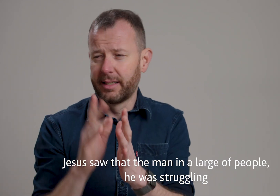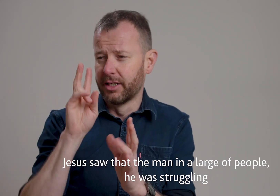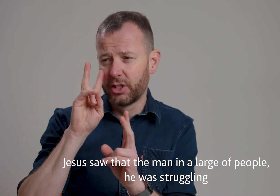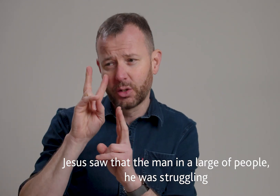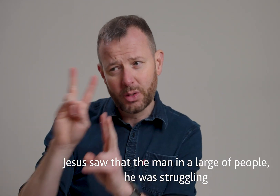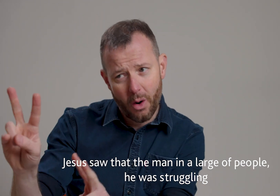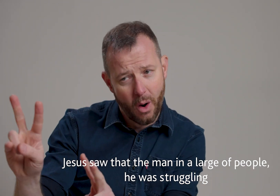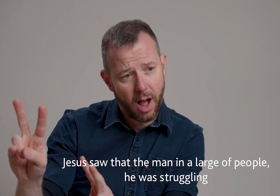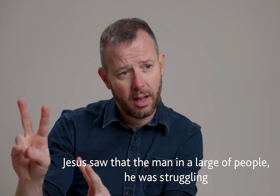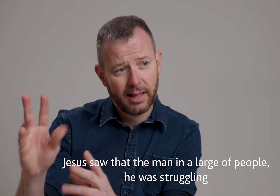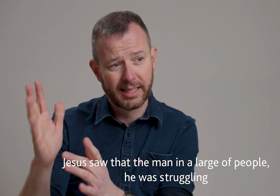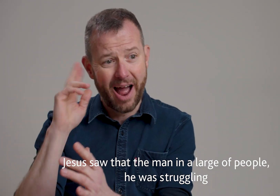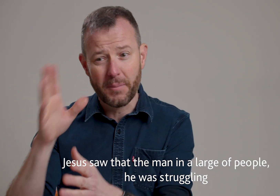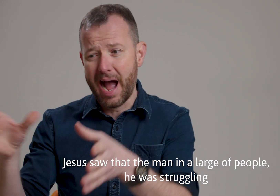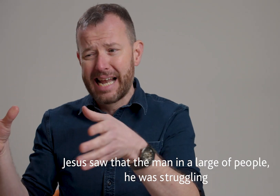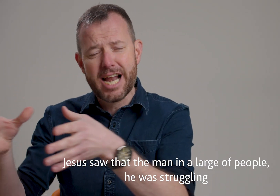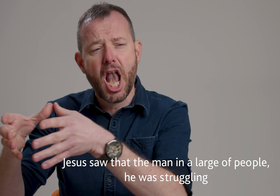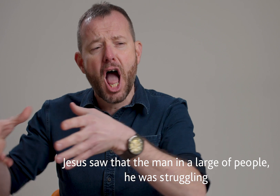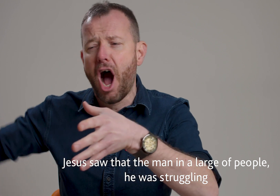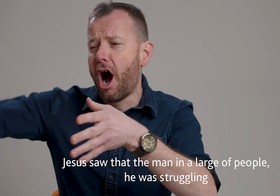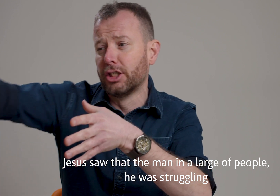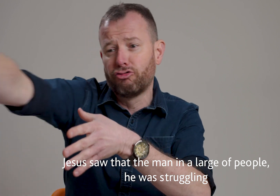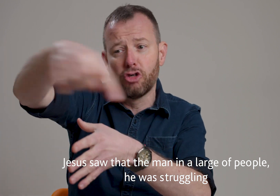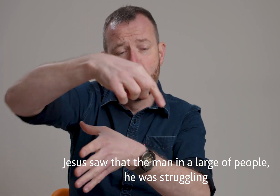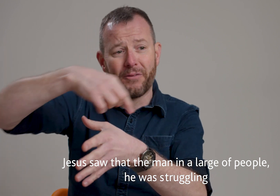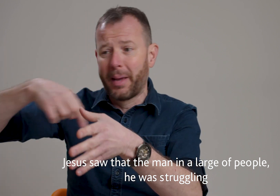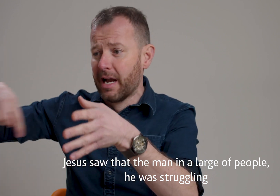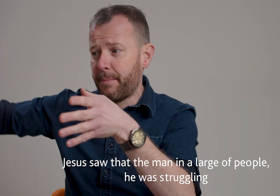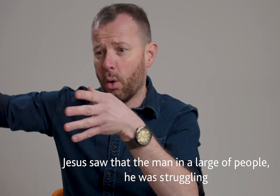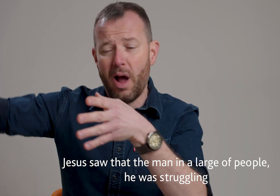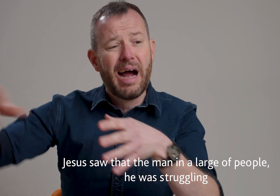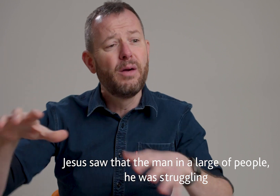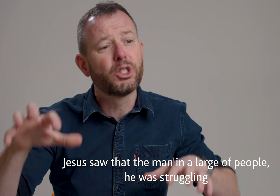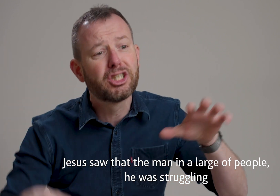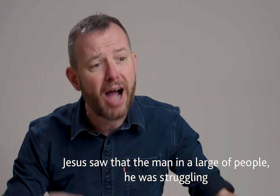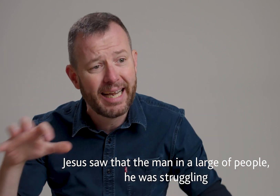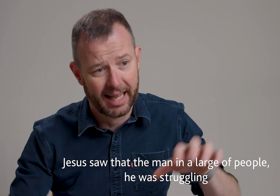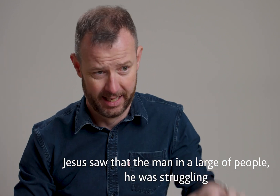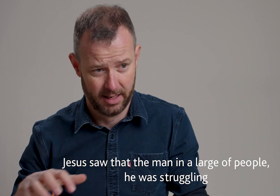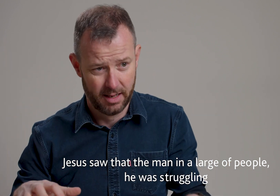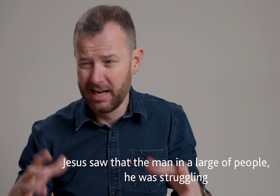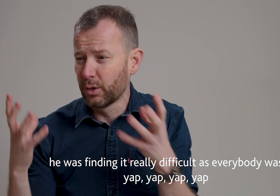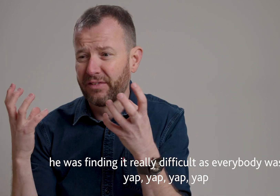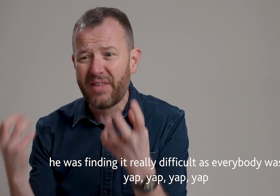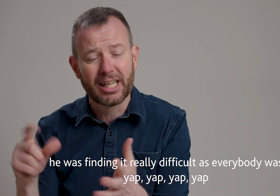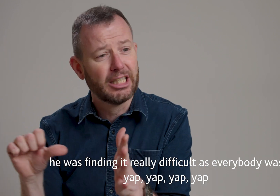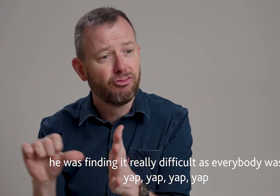Jesus saw the deaf man in a large group of people who were struggling. He was bad, it's